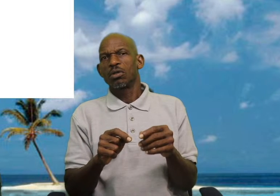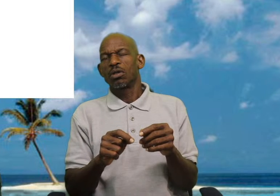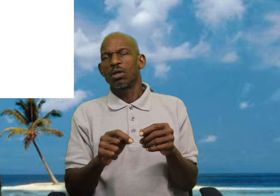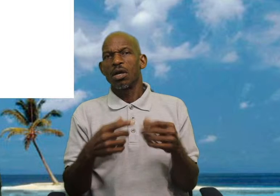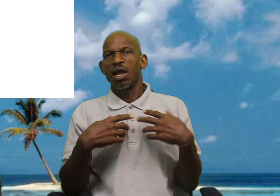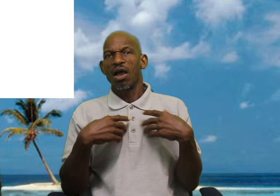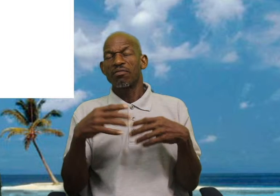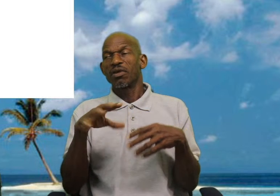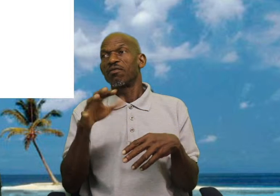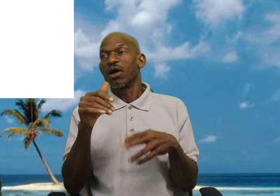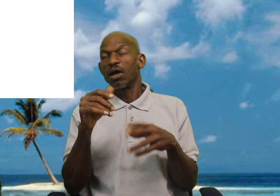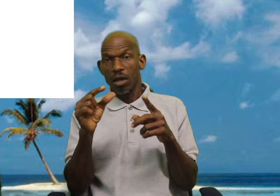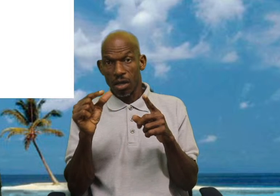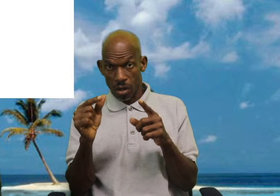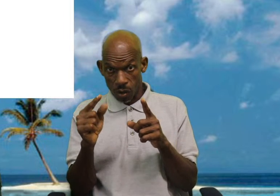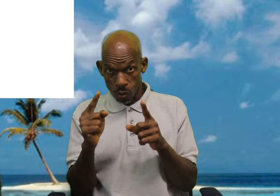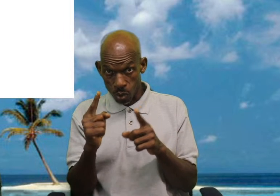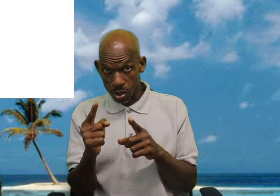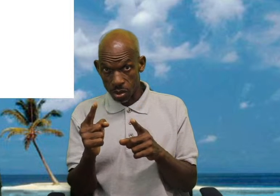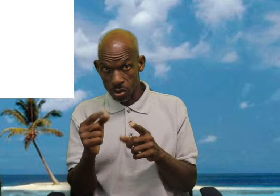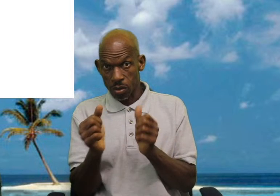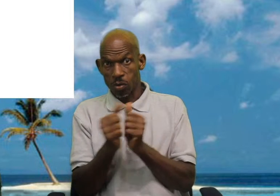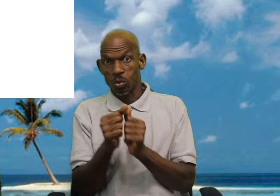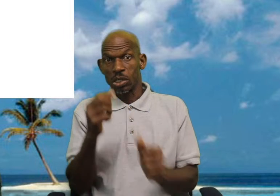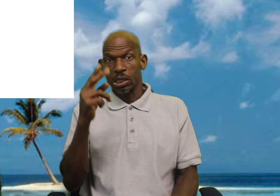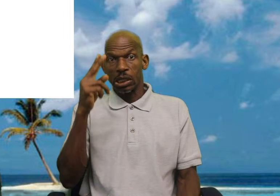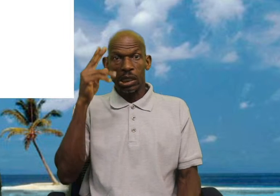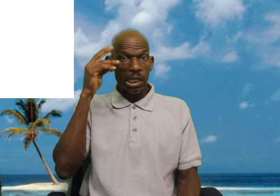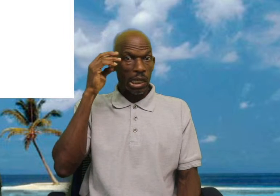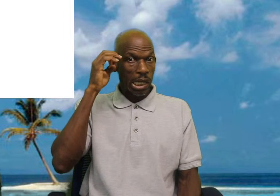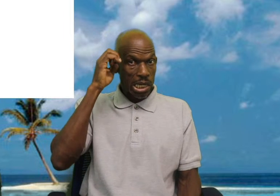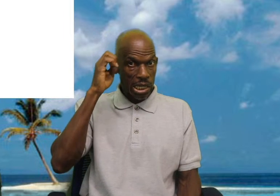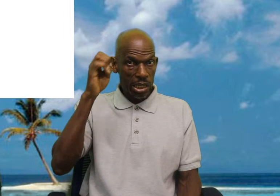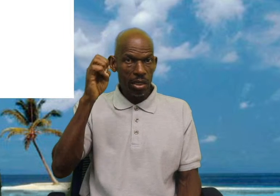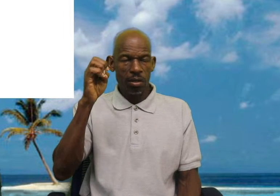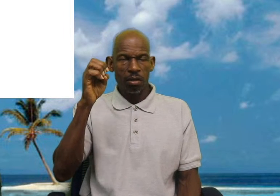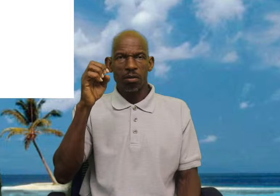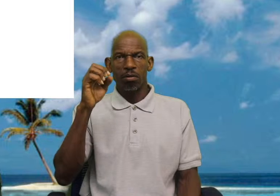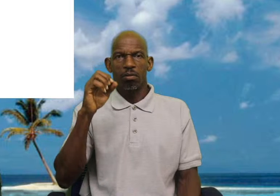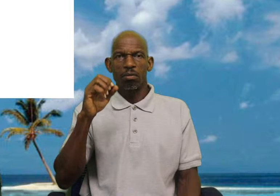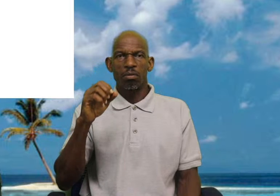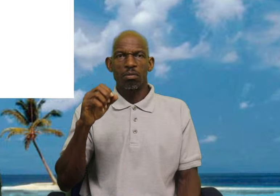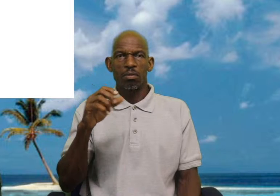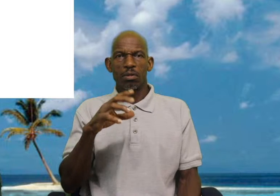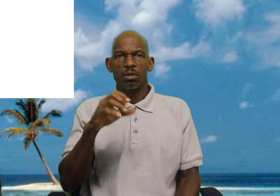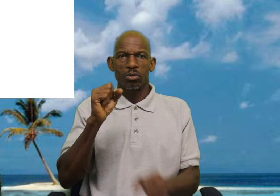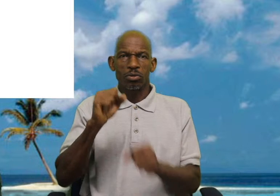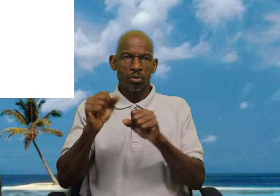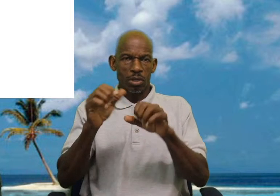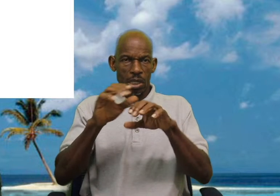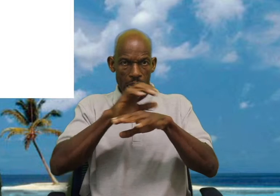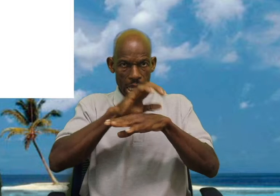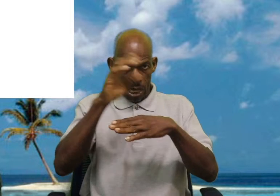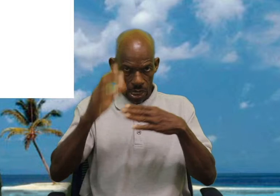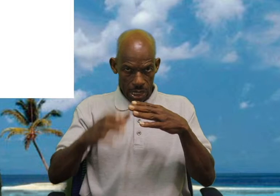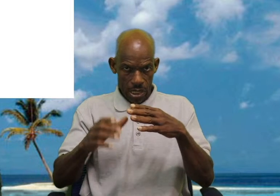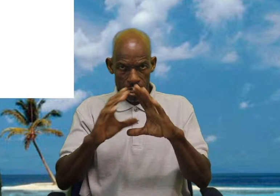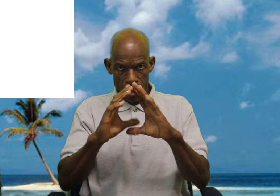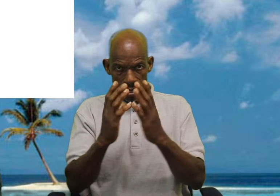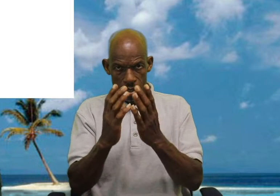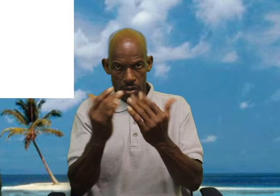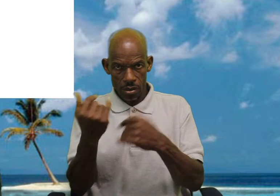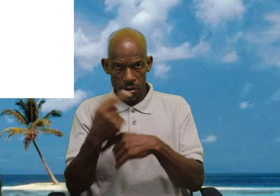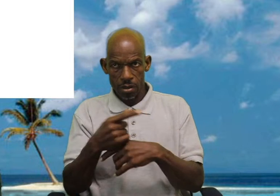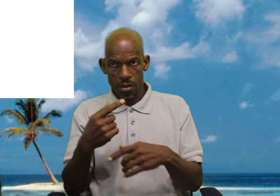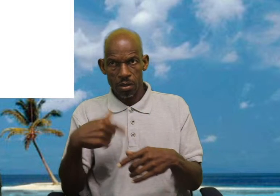you still have to find a sentence with he. Right, so that is the end of our class today. And we